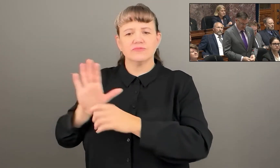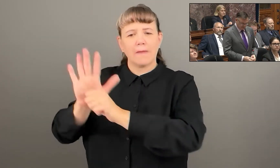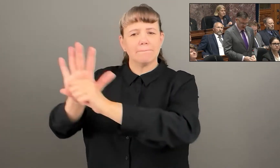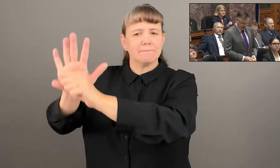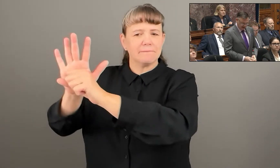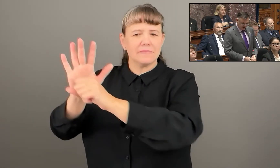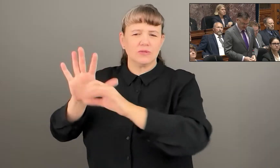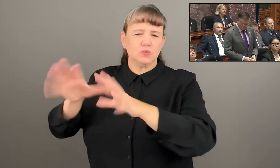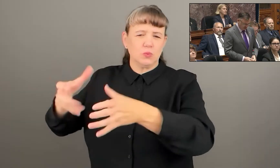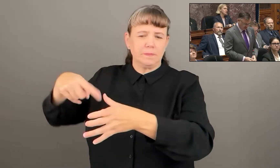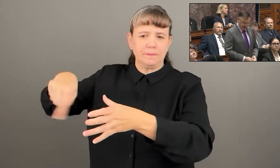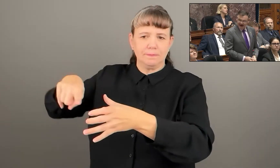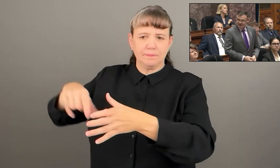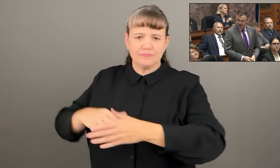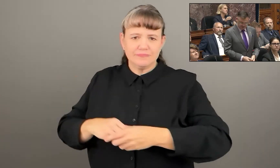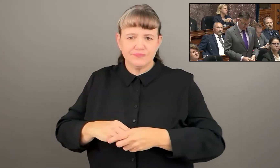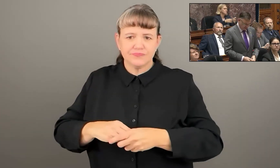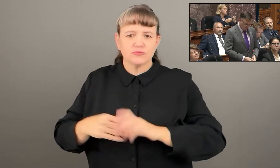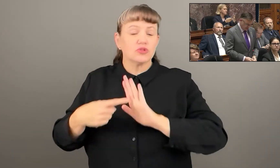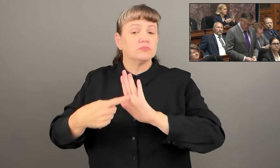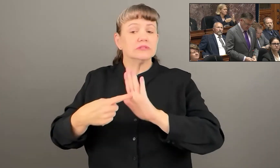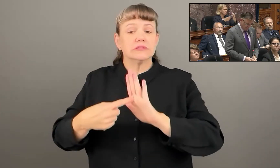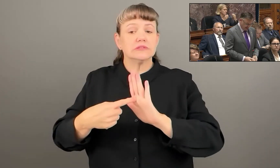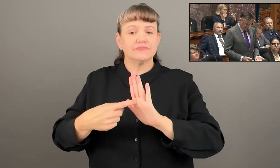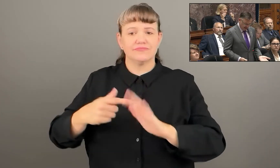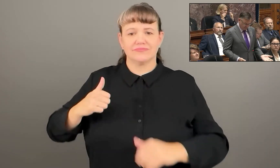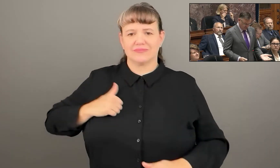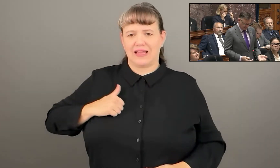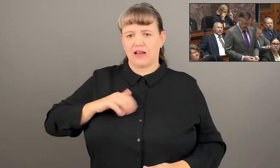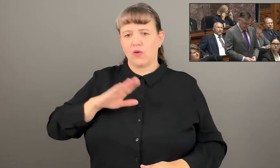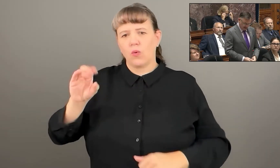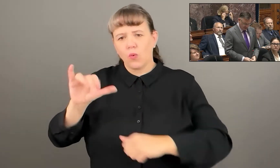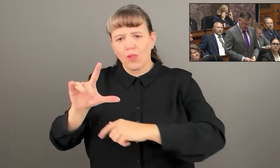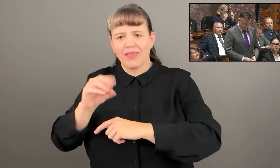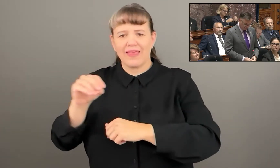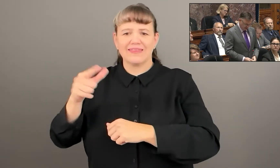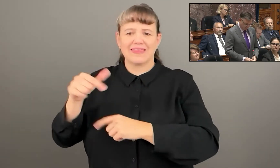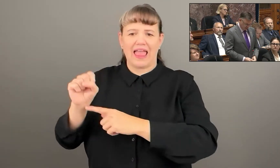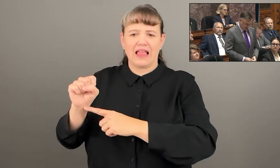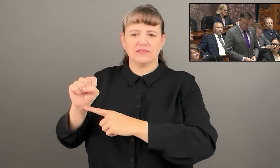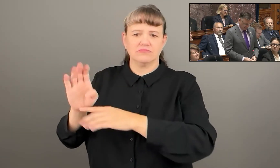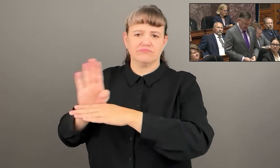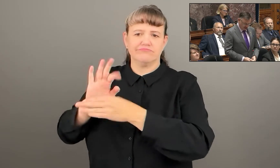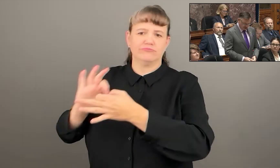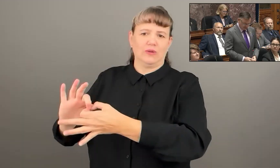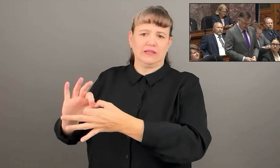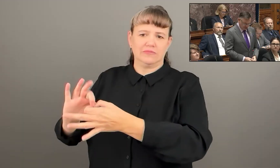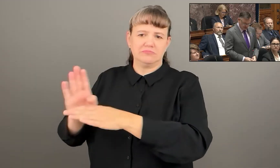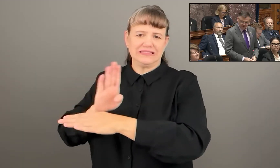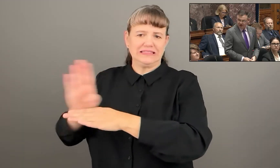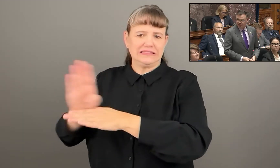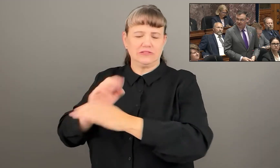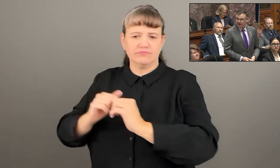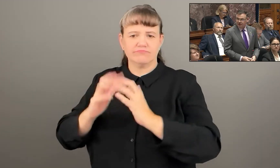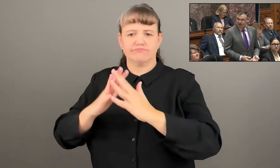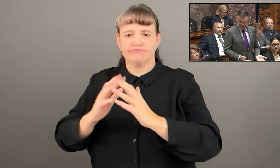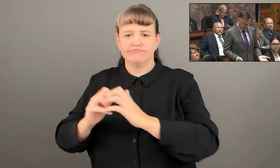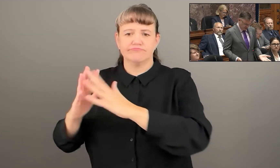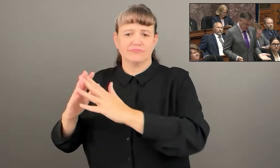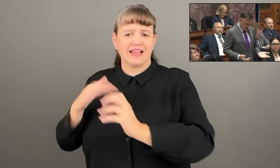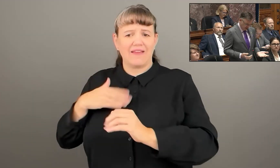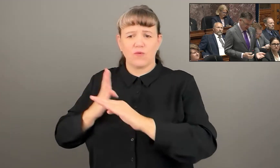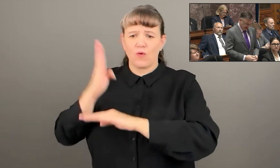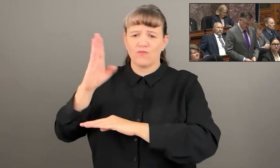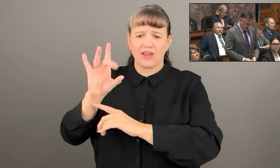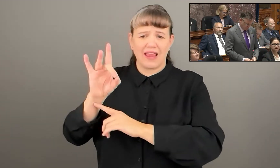group representing Canada's oil and gas entrepreneurs. And they have over 80 member companies producing a large proportion of the